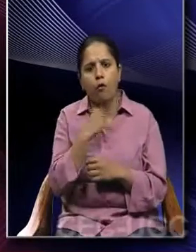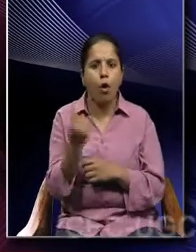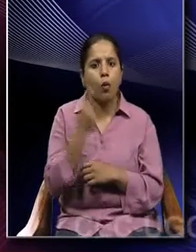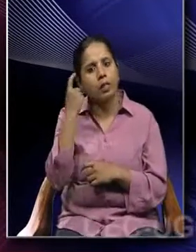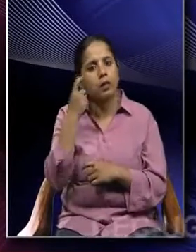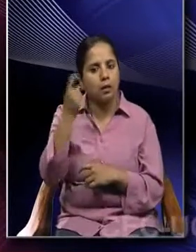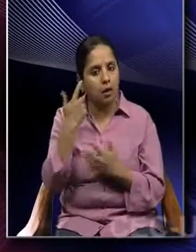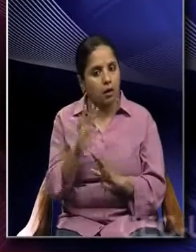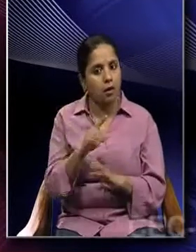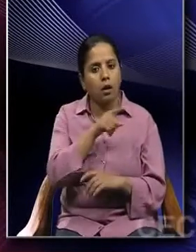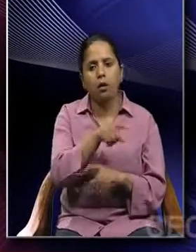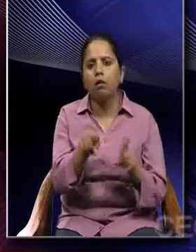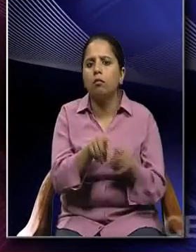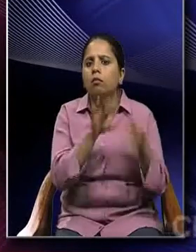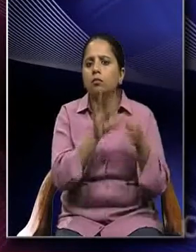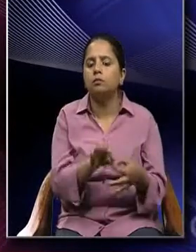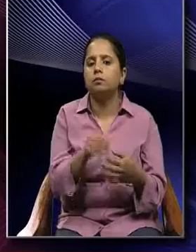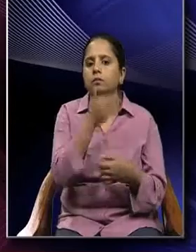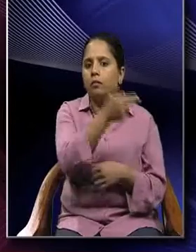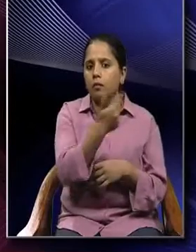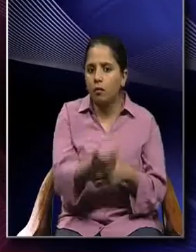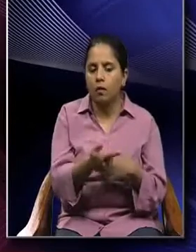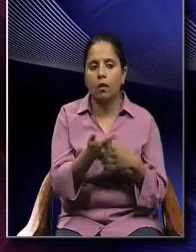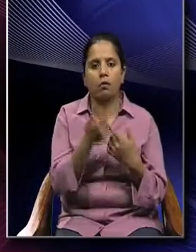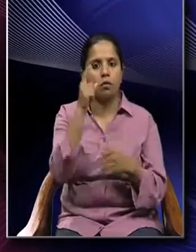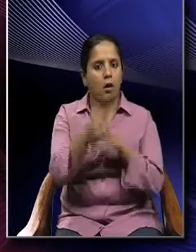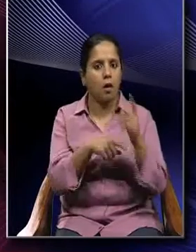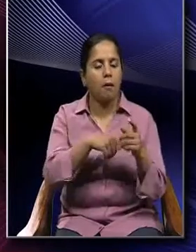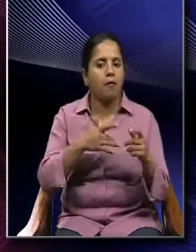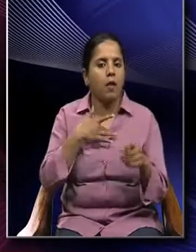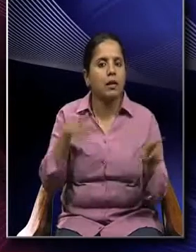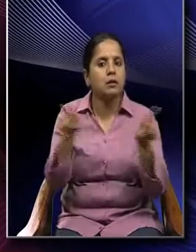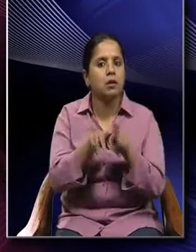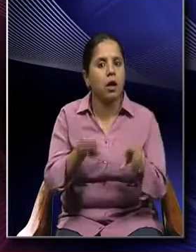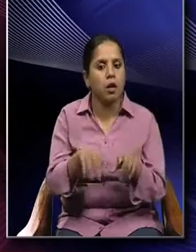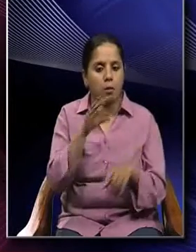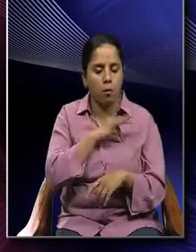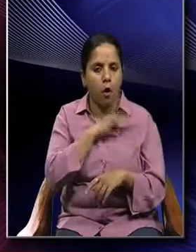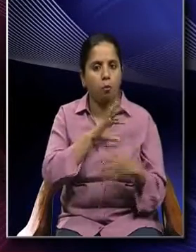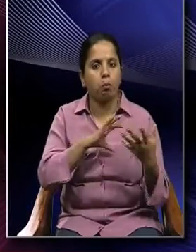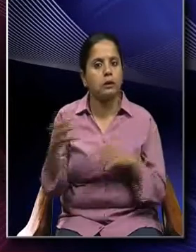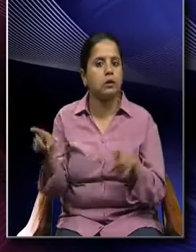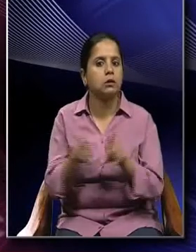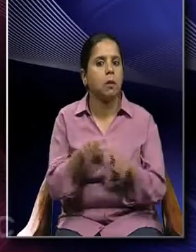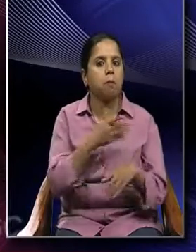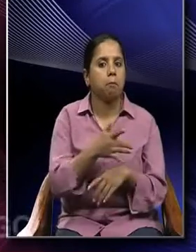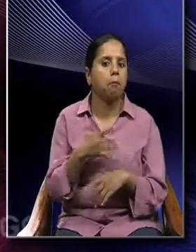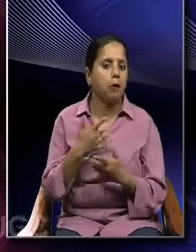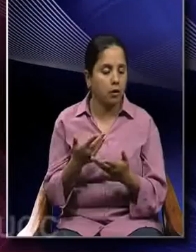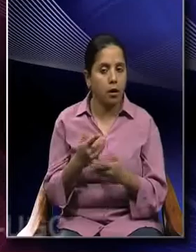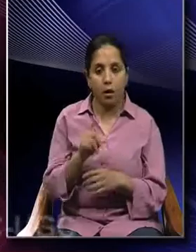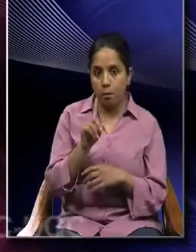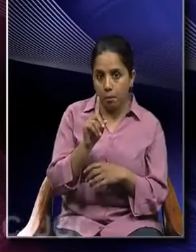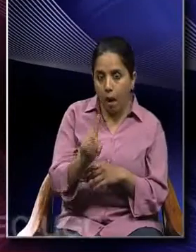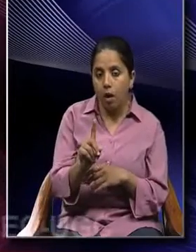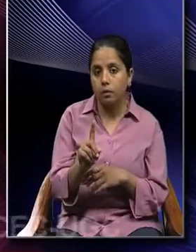were regarded as an entity which is behaving like a profit making machine. But further,